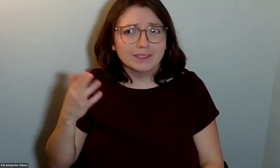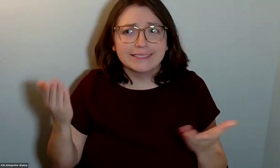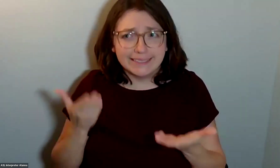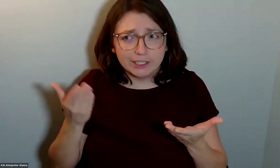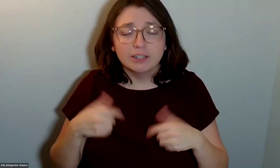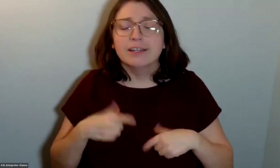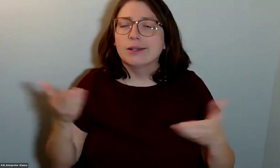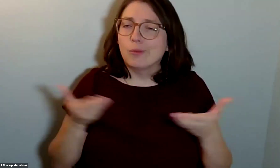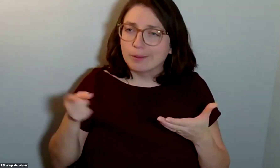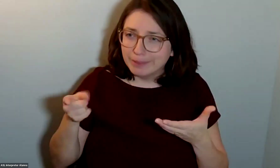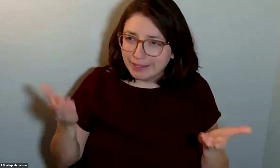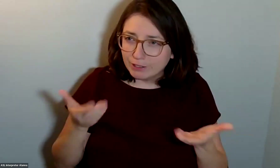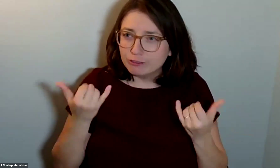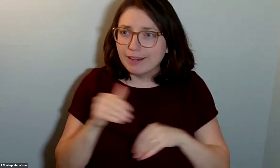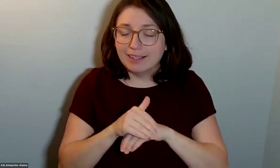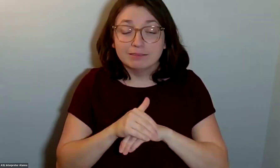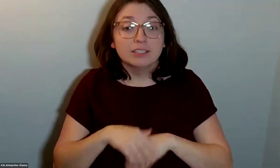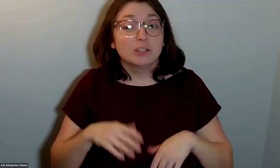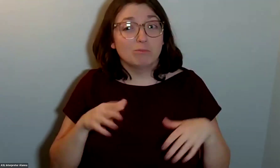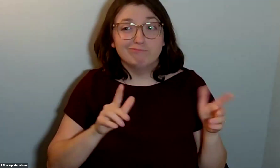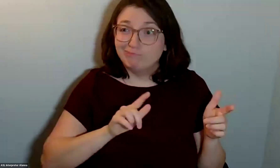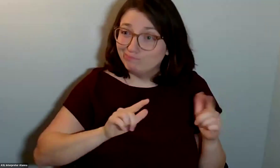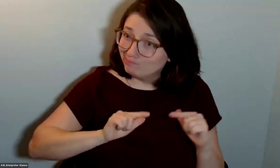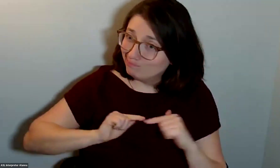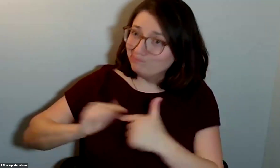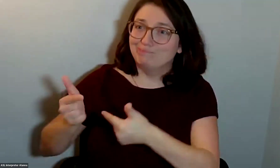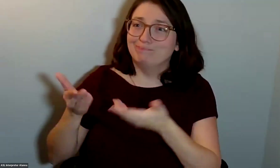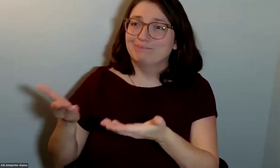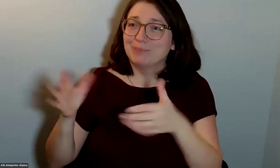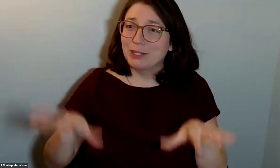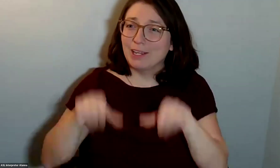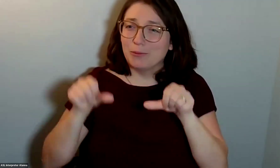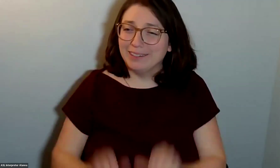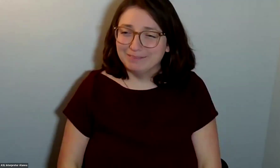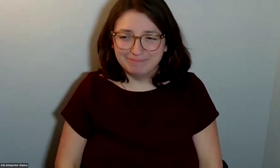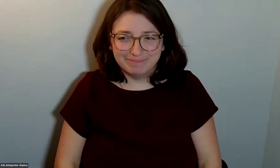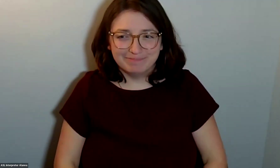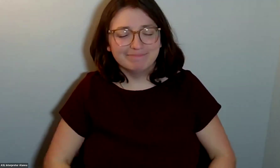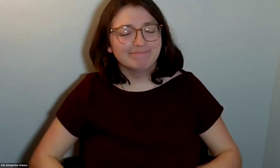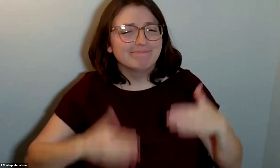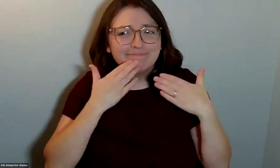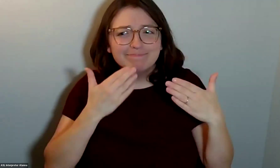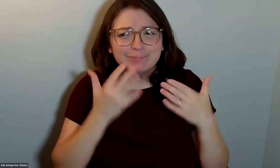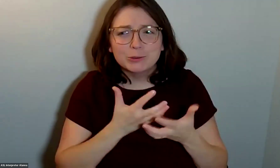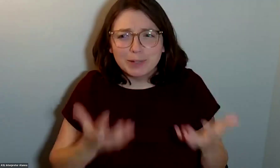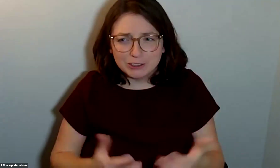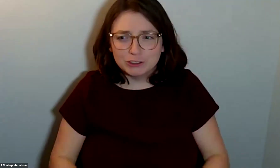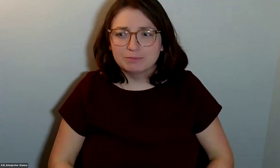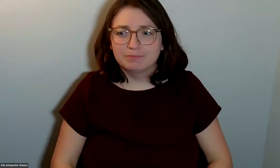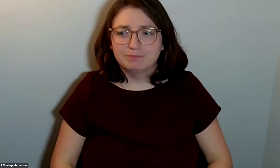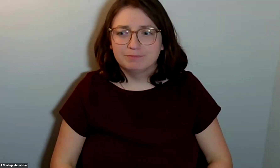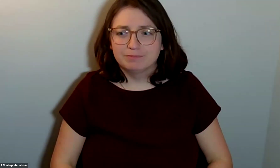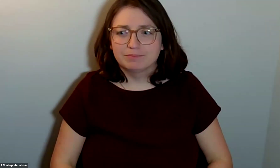tonight. So without further ado, take it away, Dr. Horowitz. Thanks so much, Rachel.